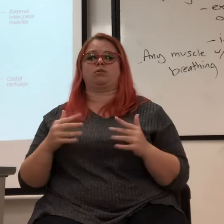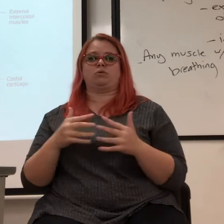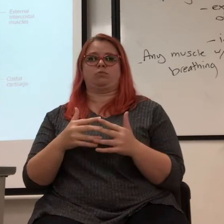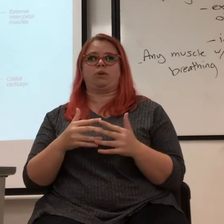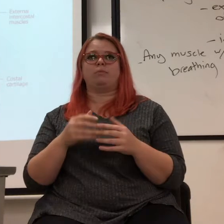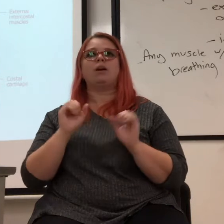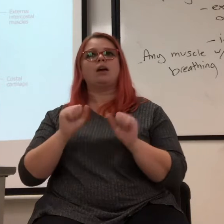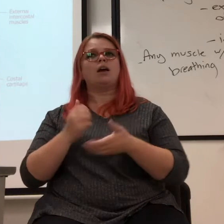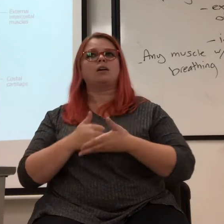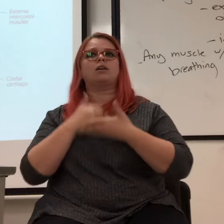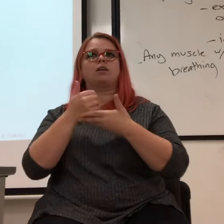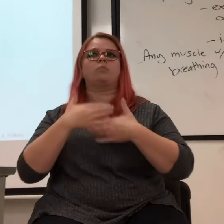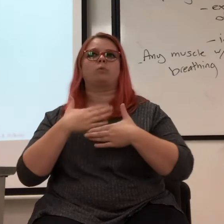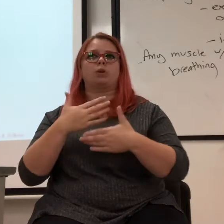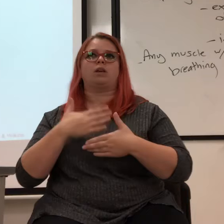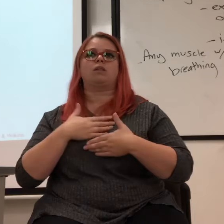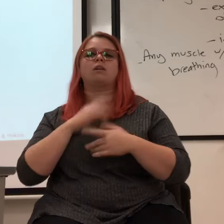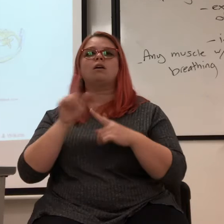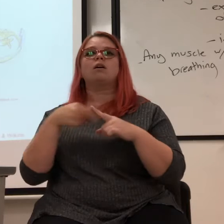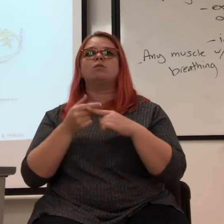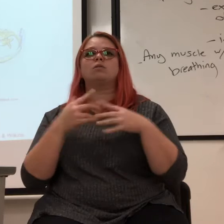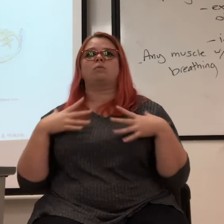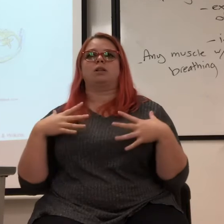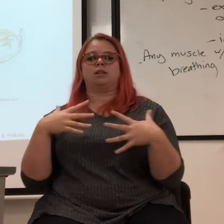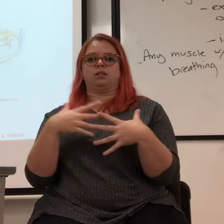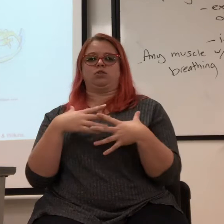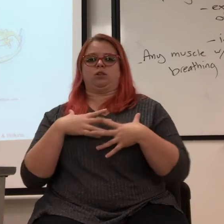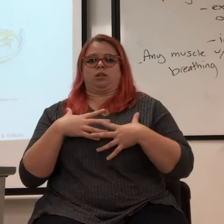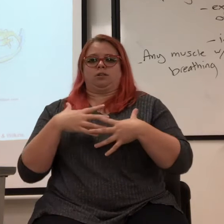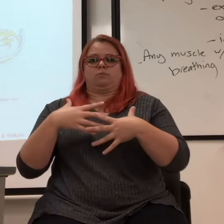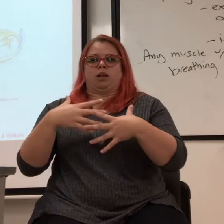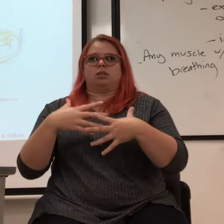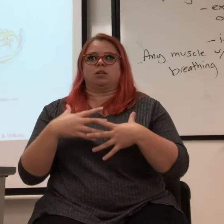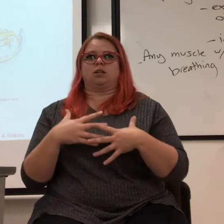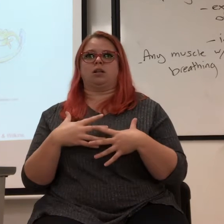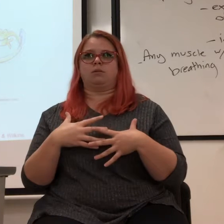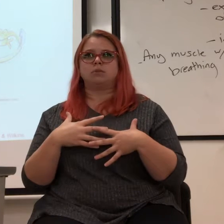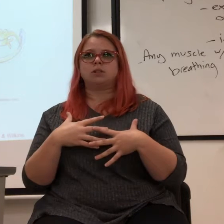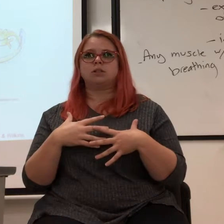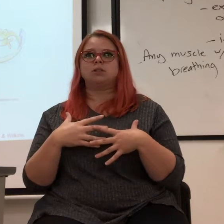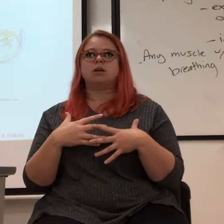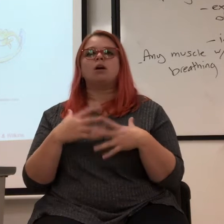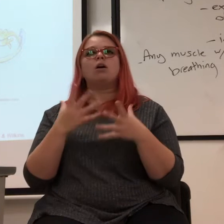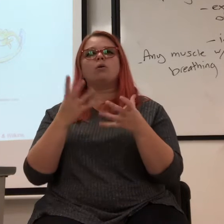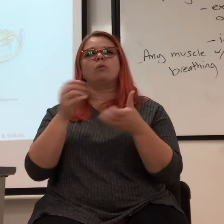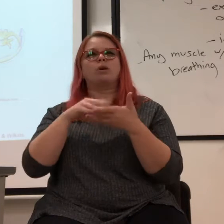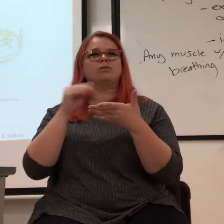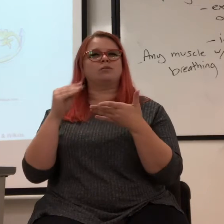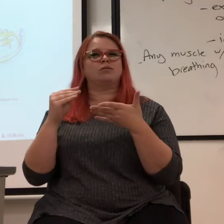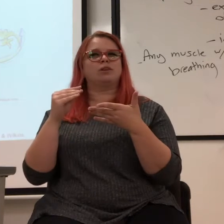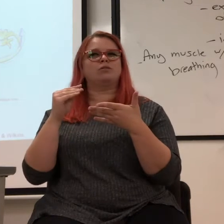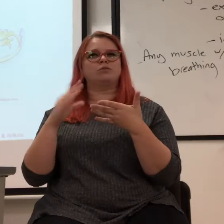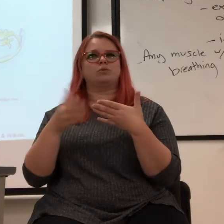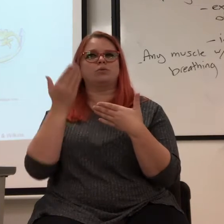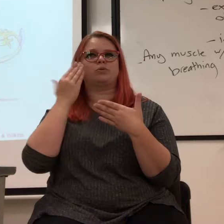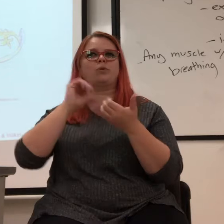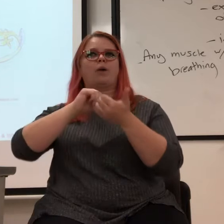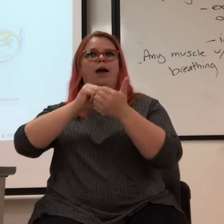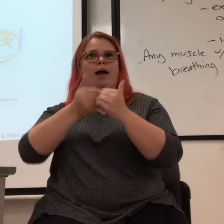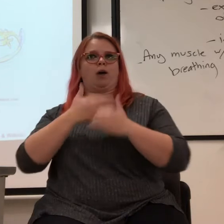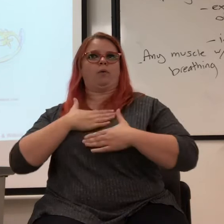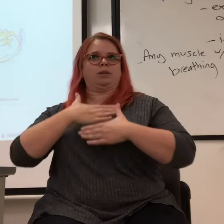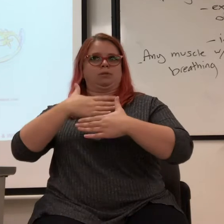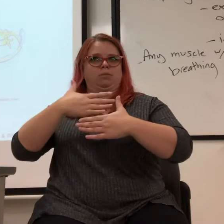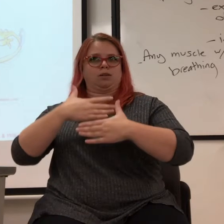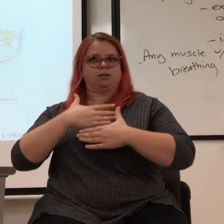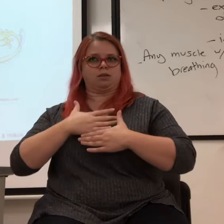And when the chest expands and collapses, well, we want students to know how.